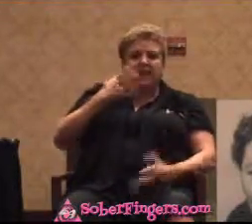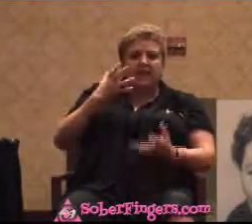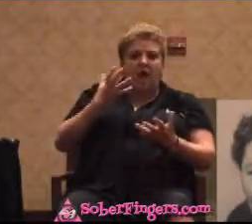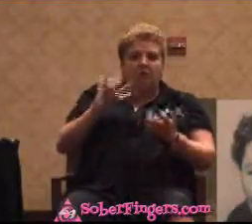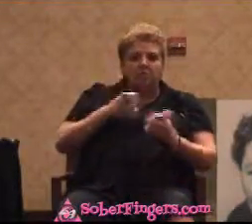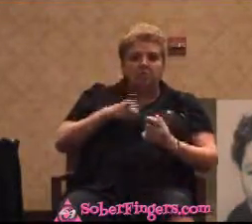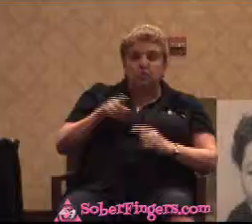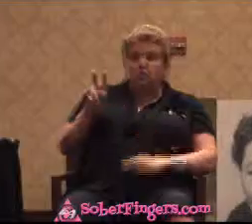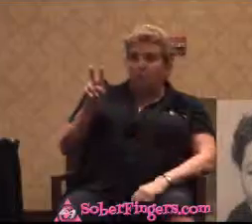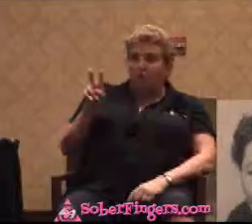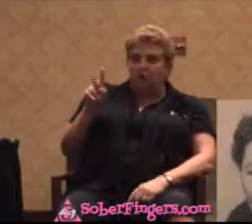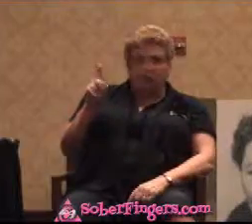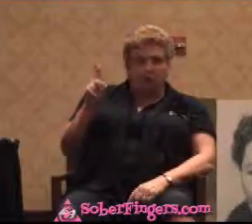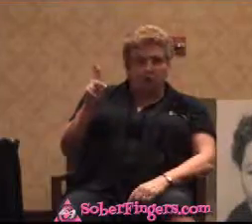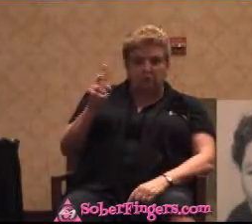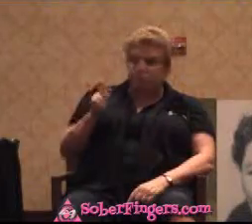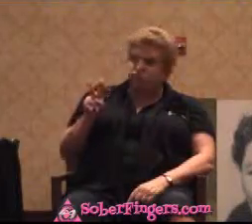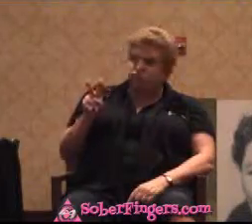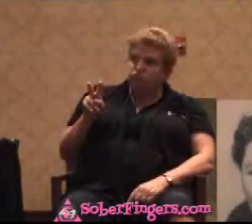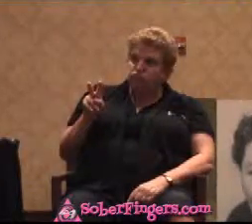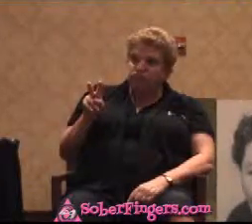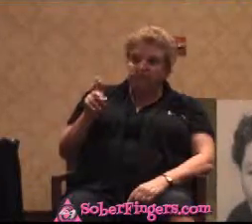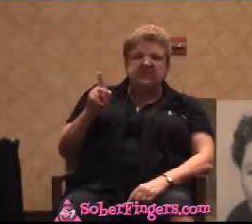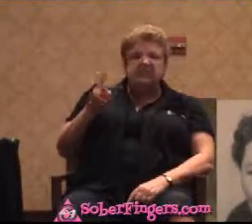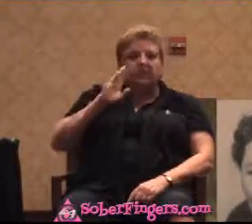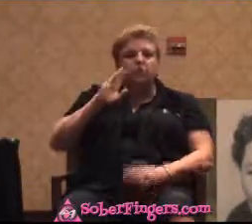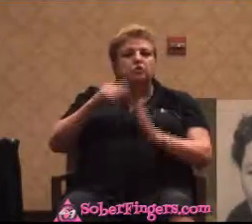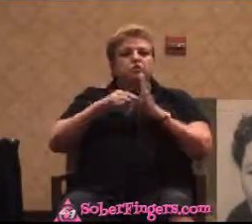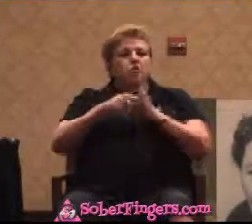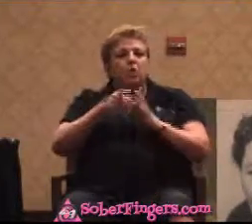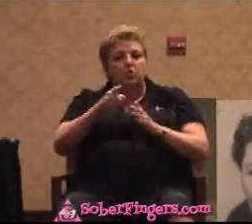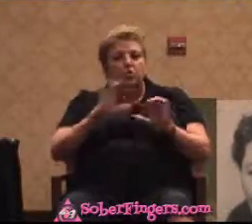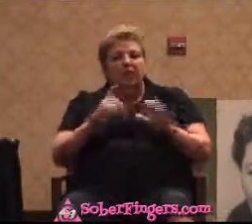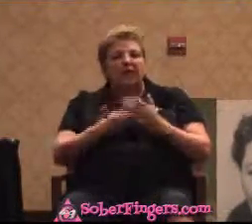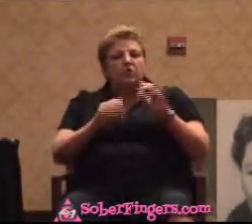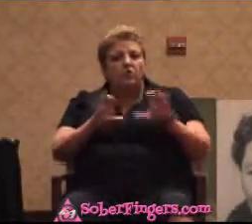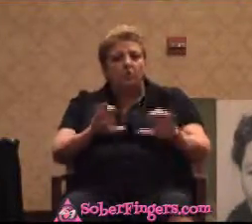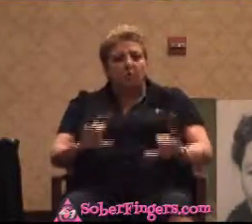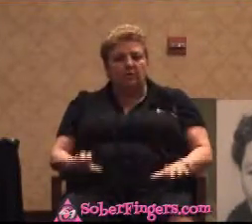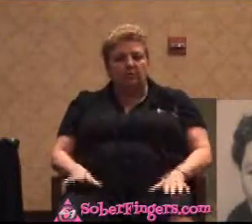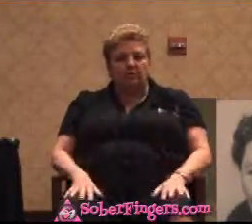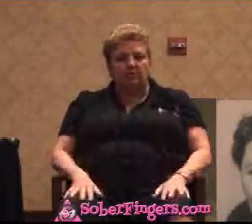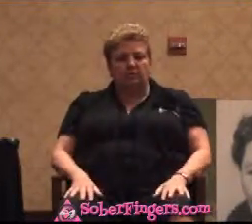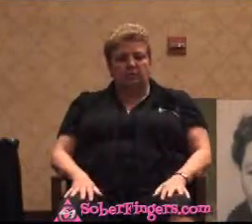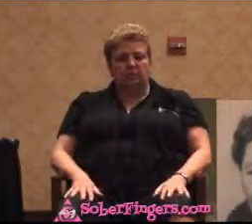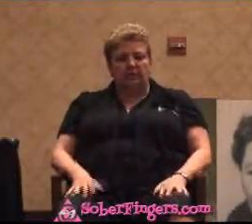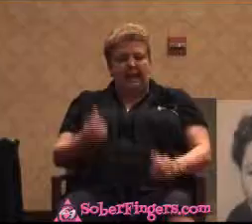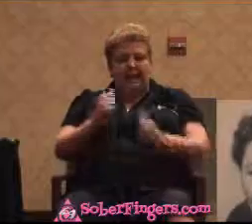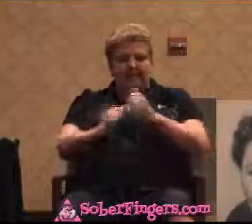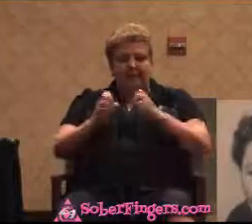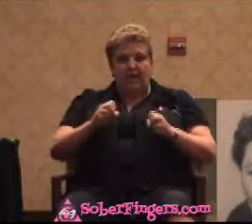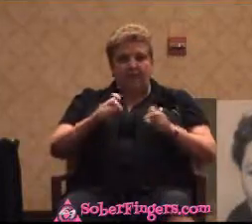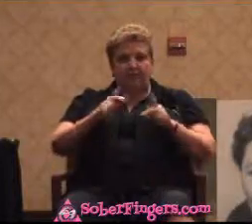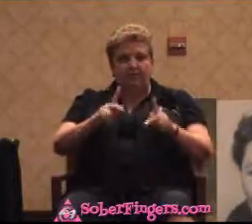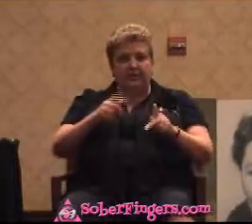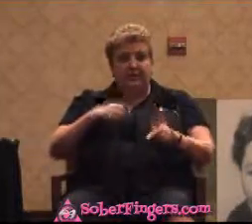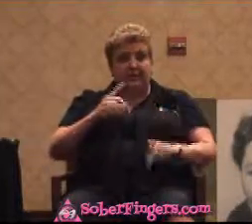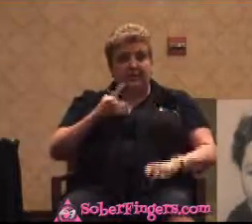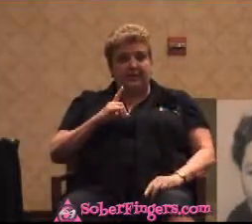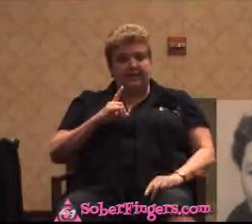her. She's going to show me what to do. And every opportunity I got, I was running somewhere trying to get